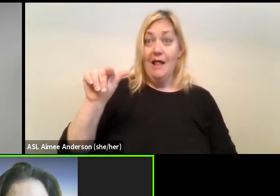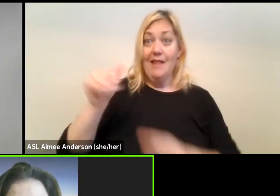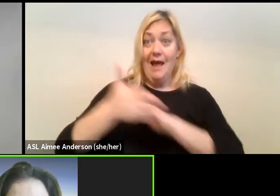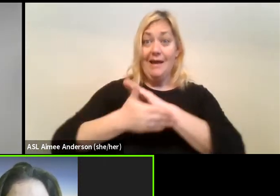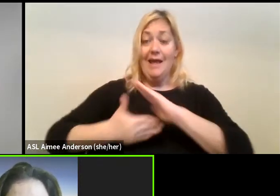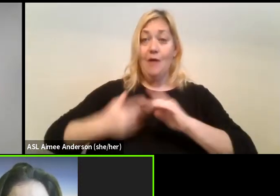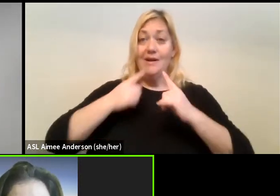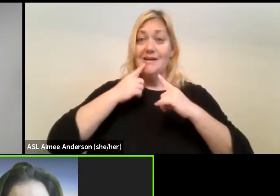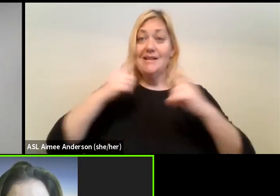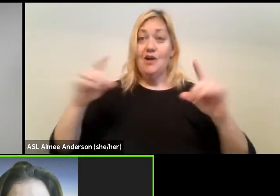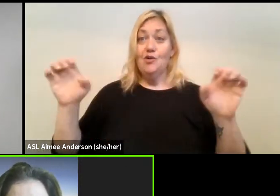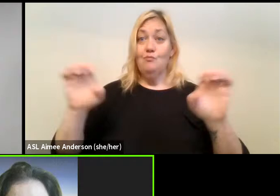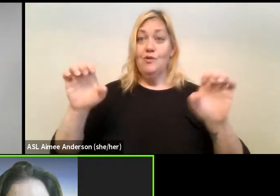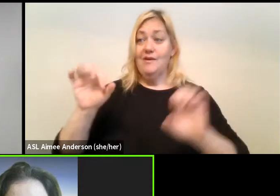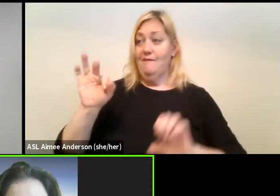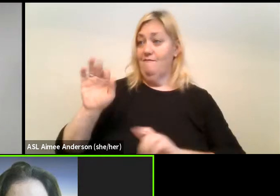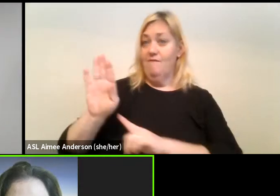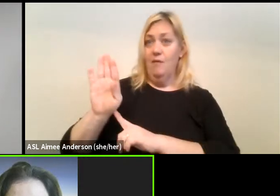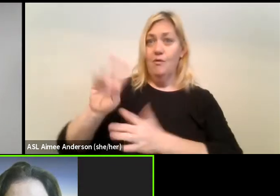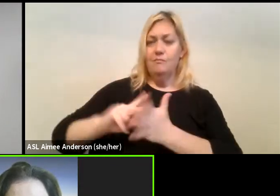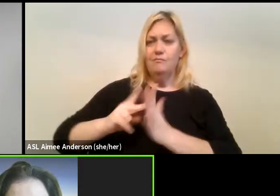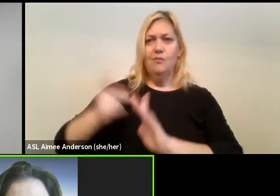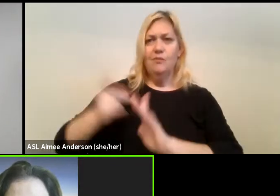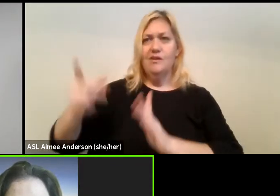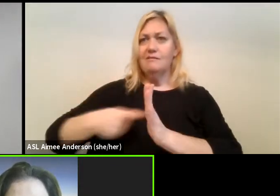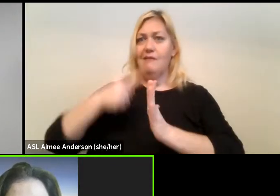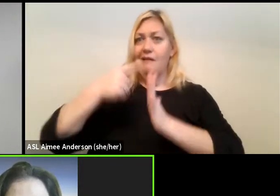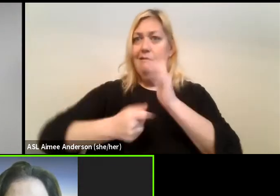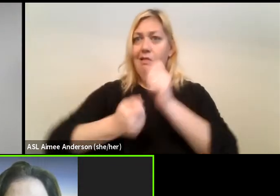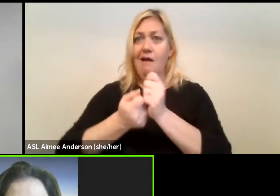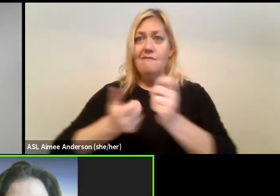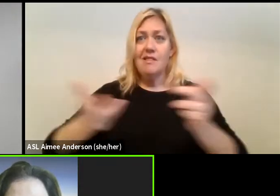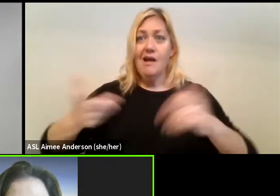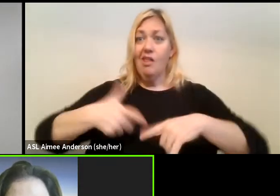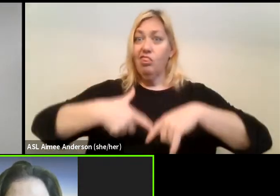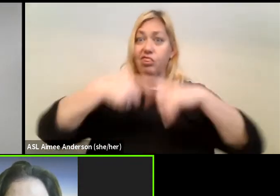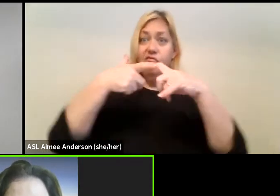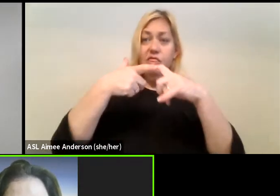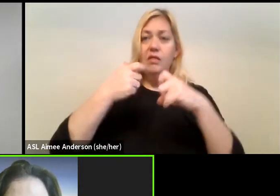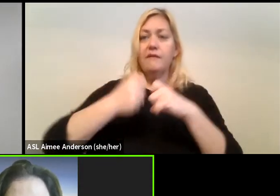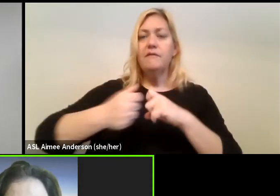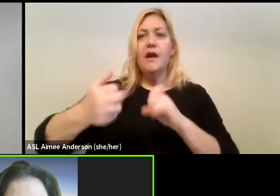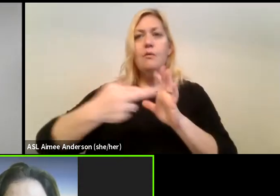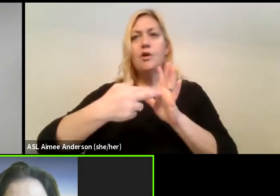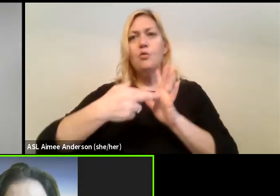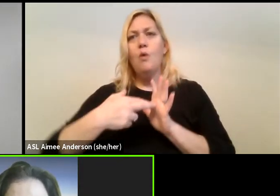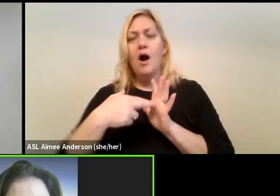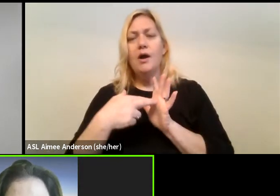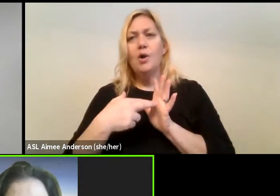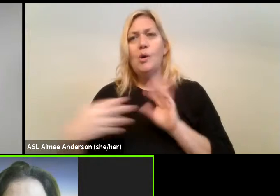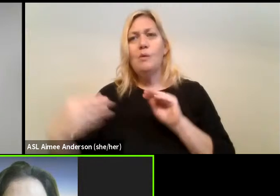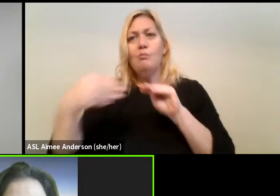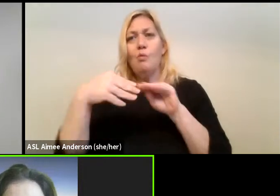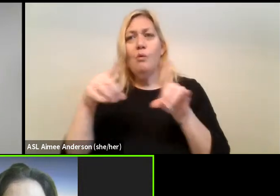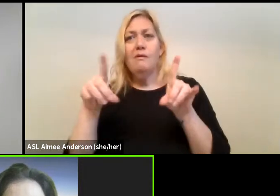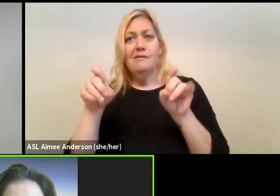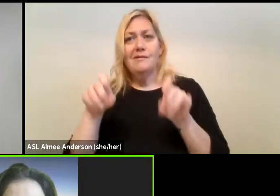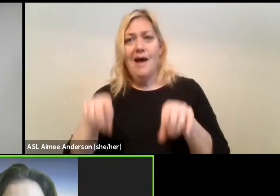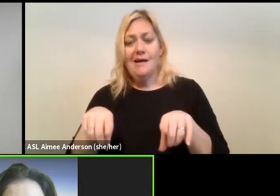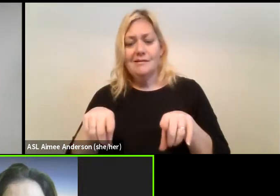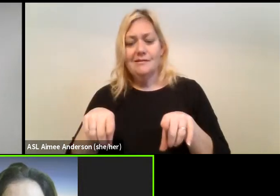an emergency in February, do we suddenly cancel everything? If they require more testing,